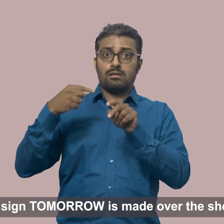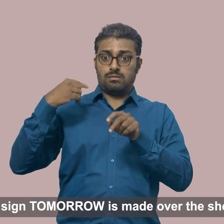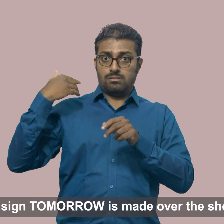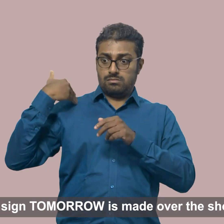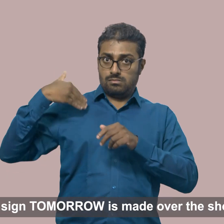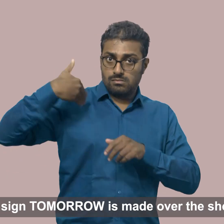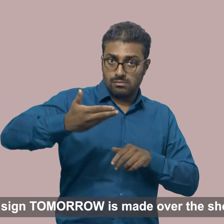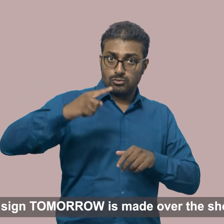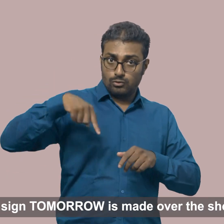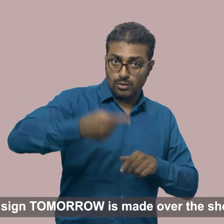the shoulder,